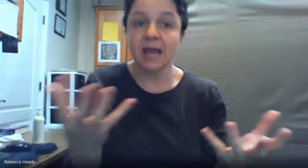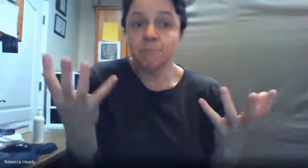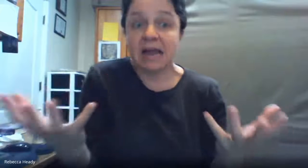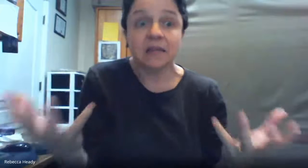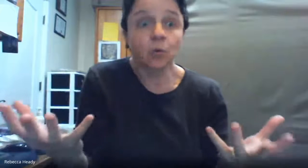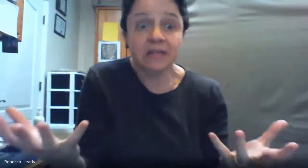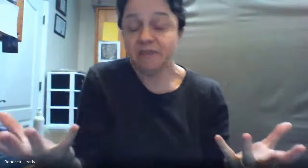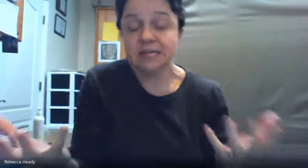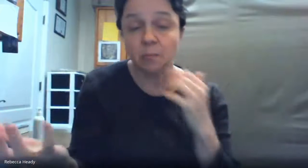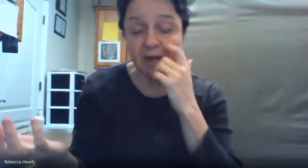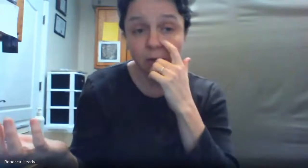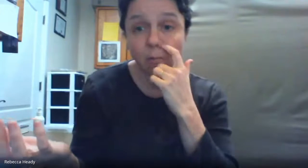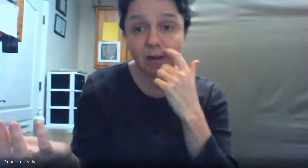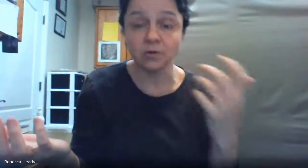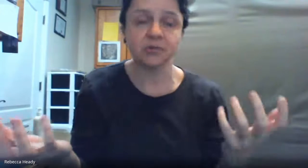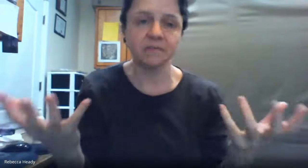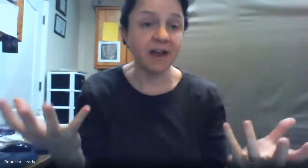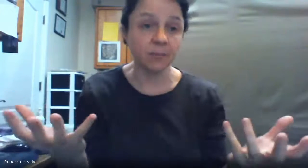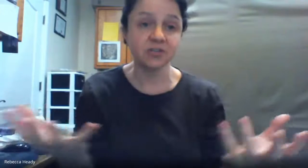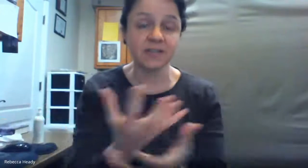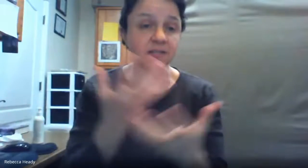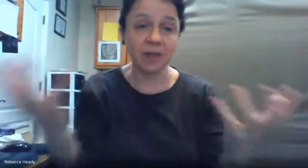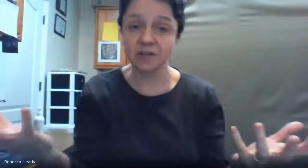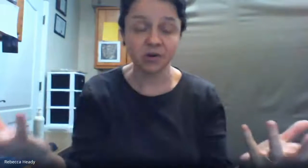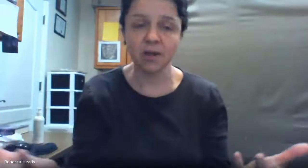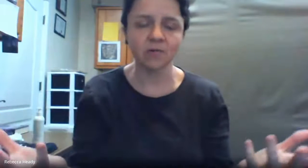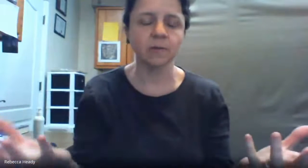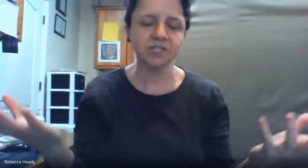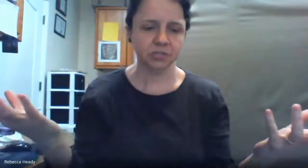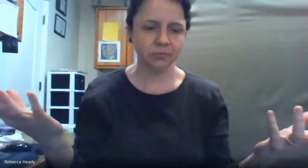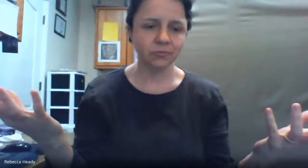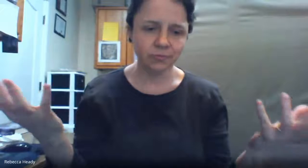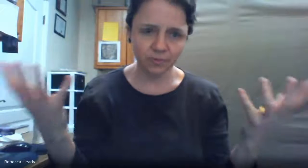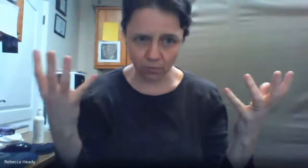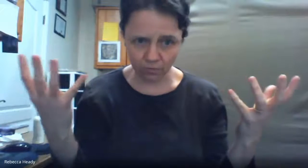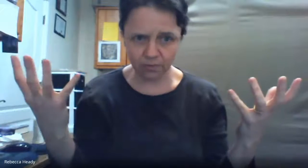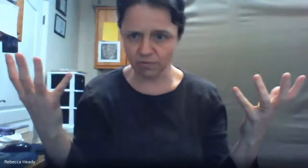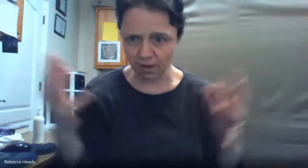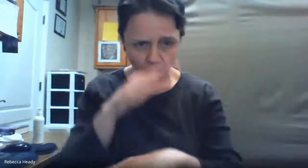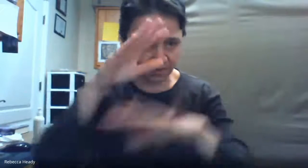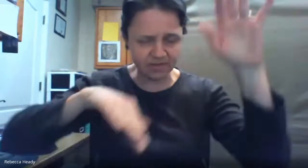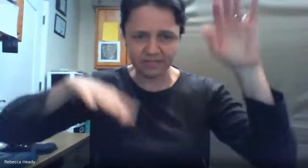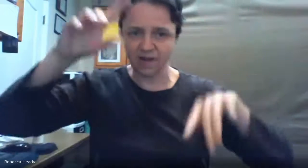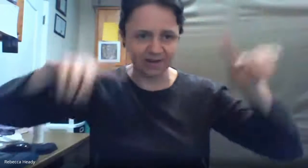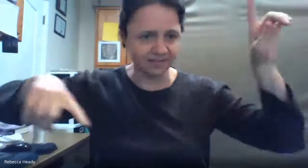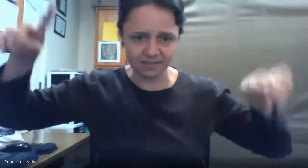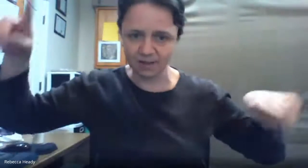a bilingual, it is a bilingual, bicultural environment, just like Spanish or any other language. You've got all of these variants